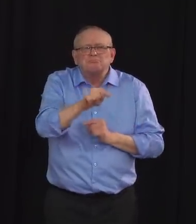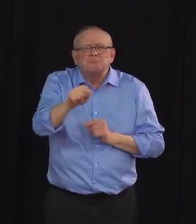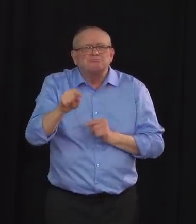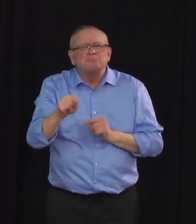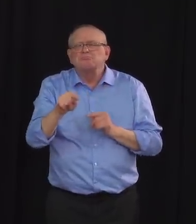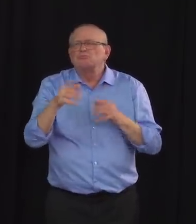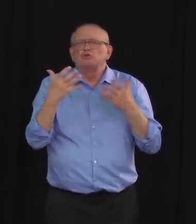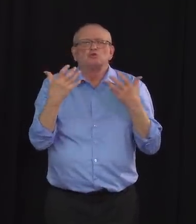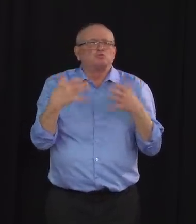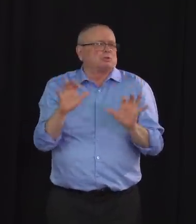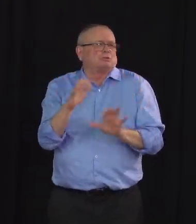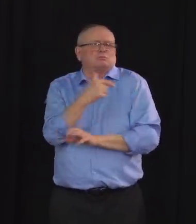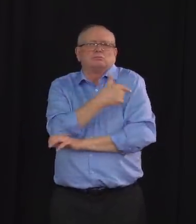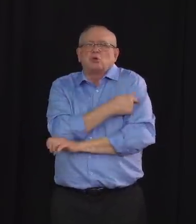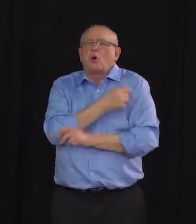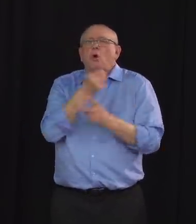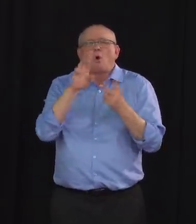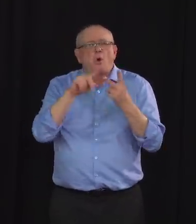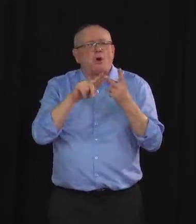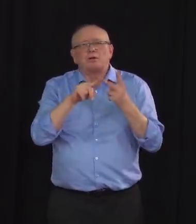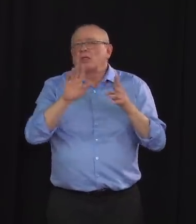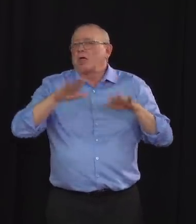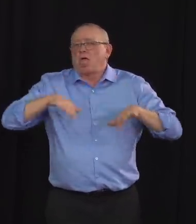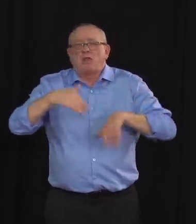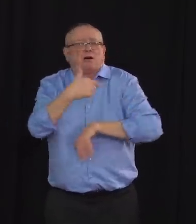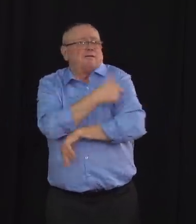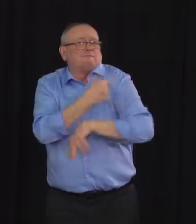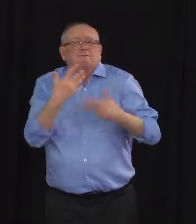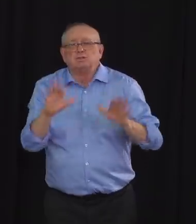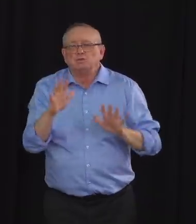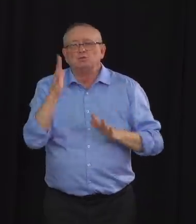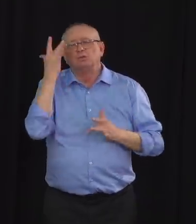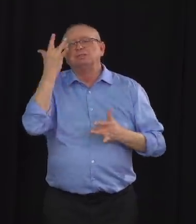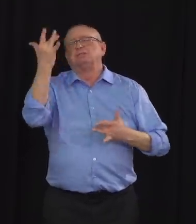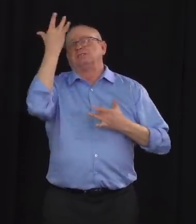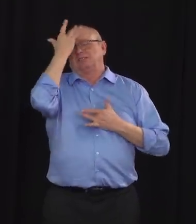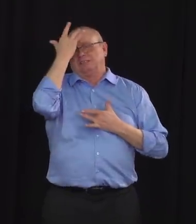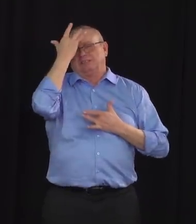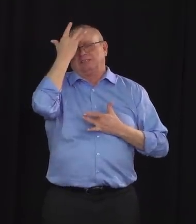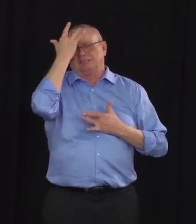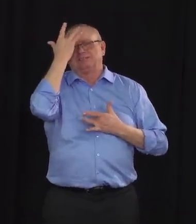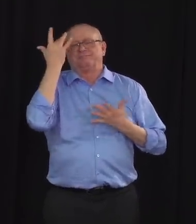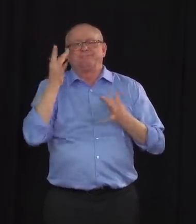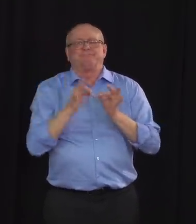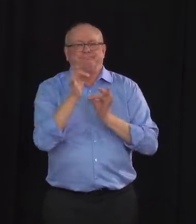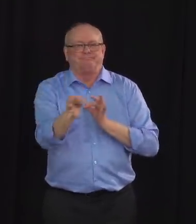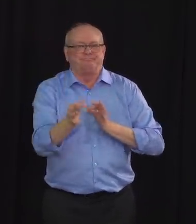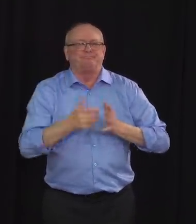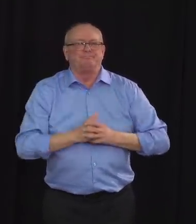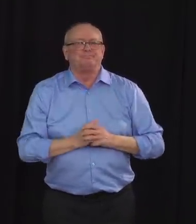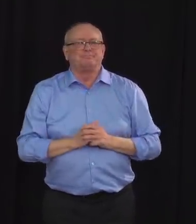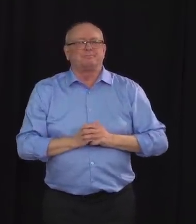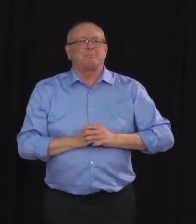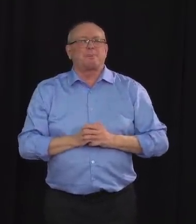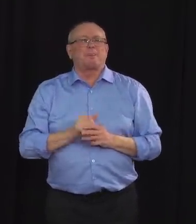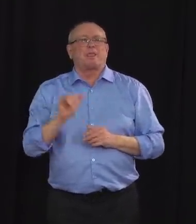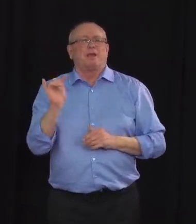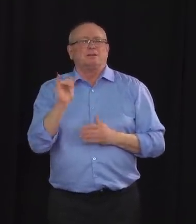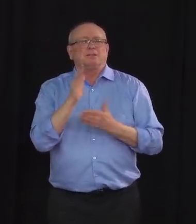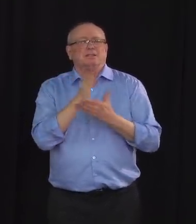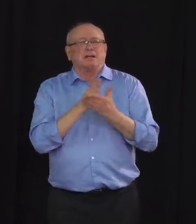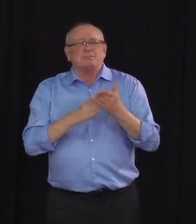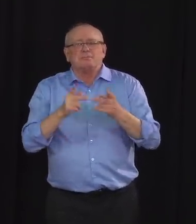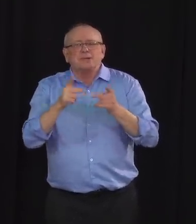Residents in facilities that are mixed are also receiving the vaccine if there is an opportunity for residents who are part of a long-term care